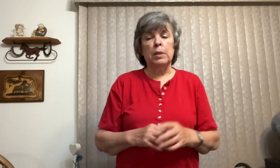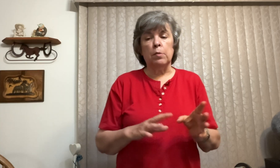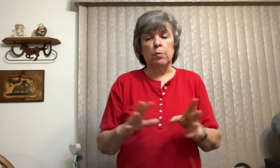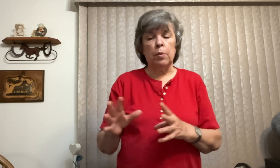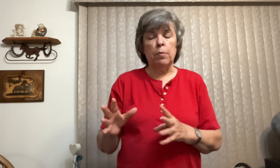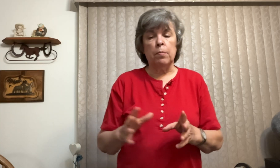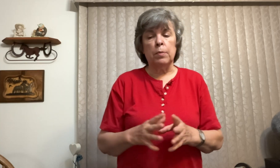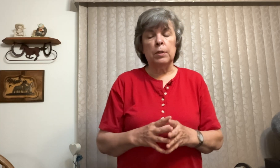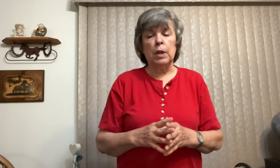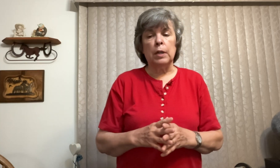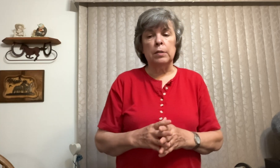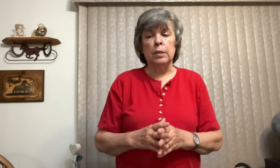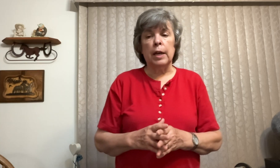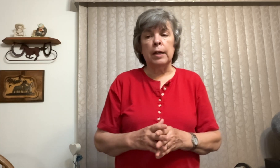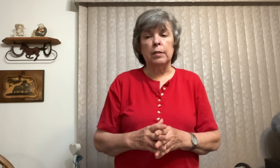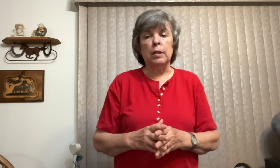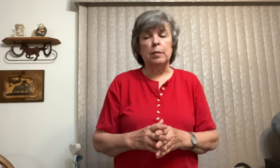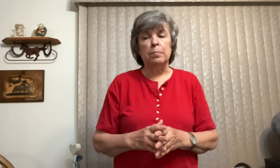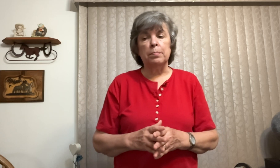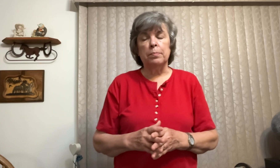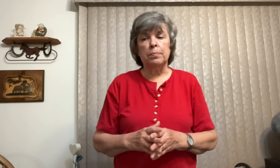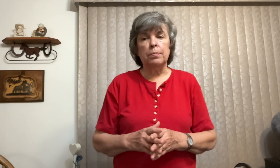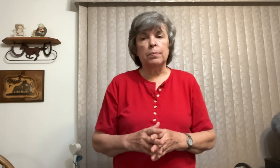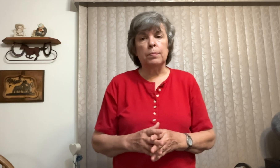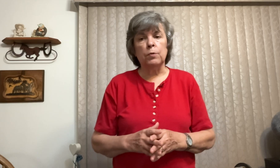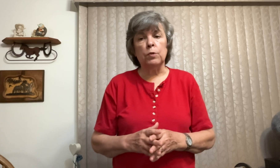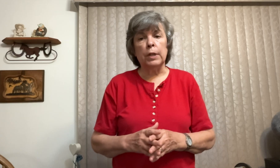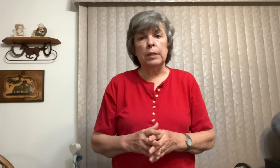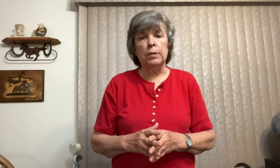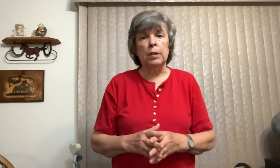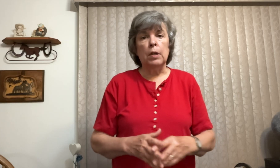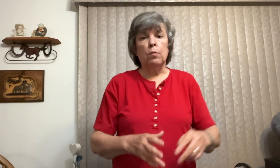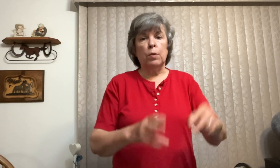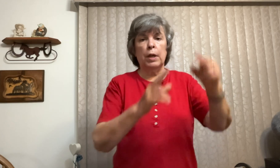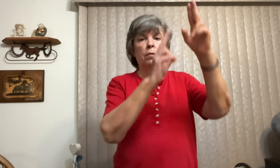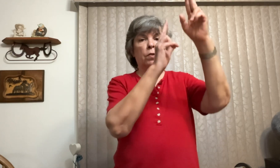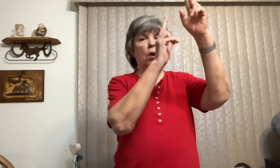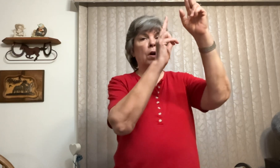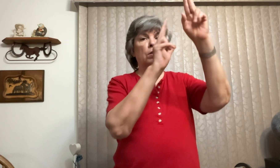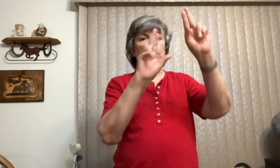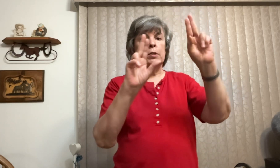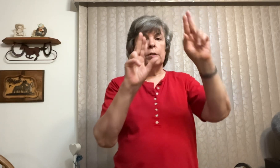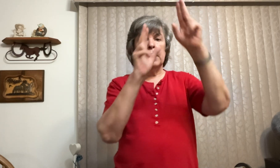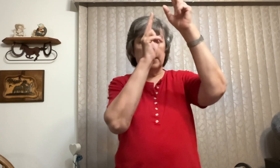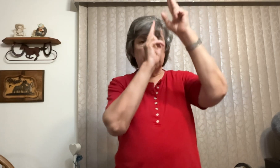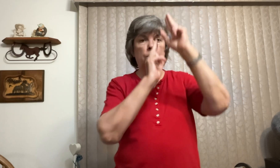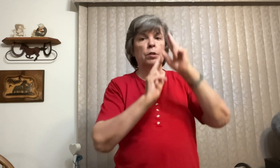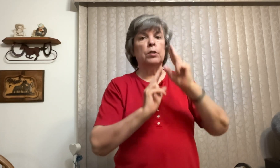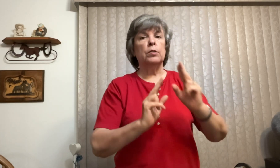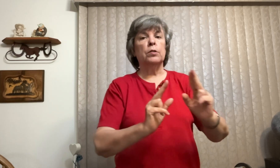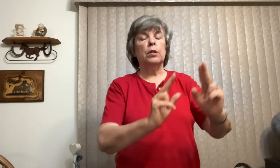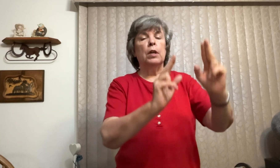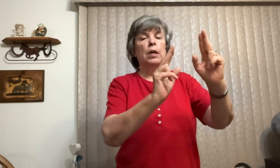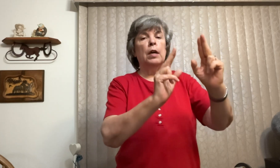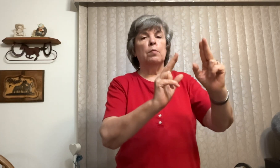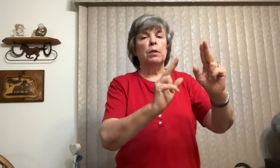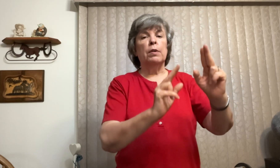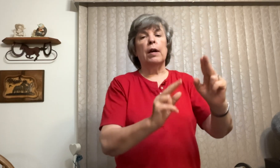other signs in that phrase. We have honor, where you take H's, and we have,